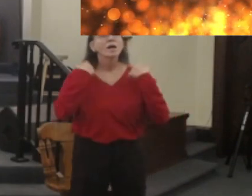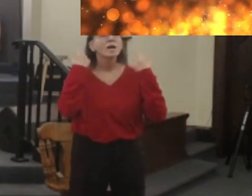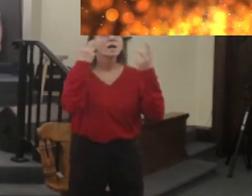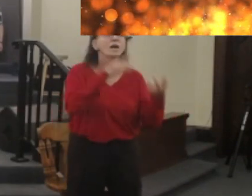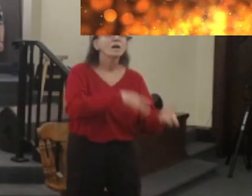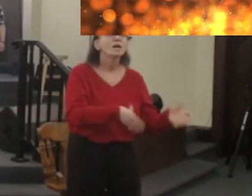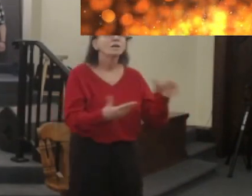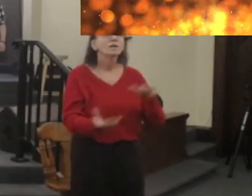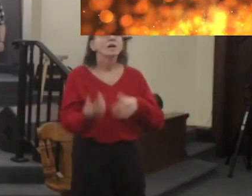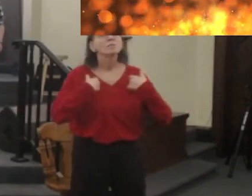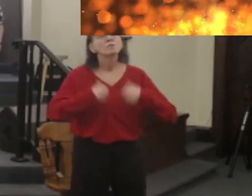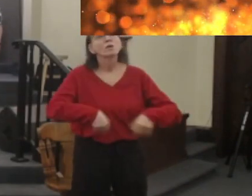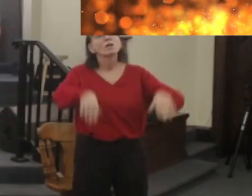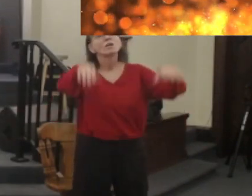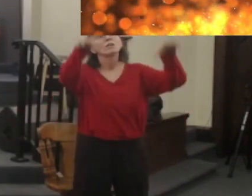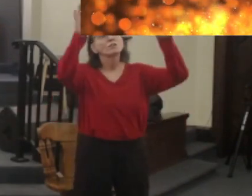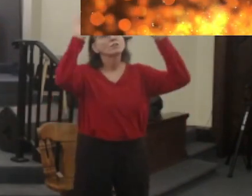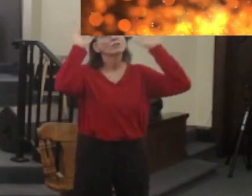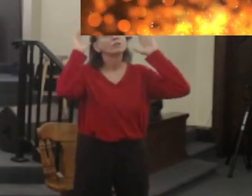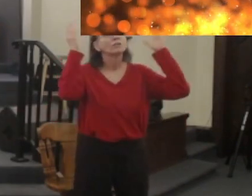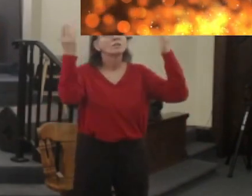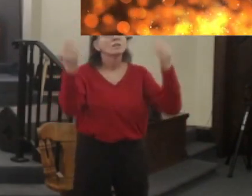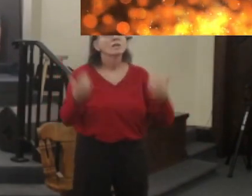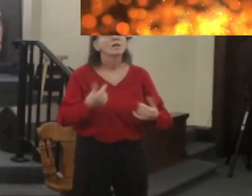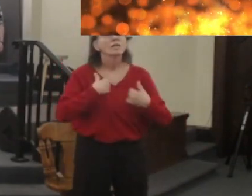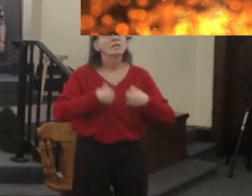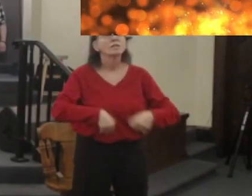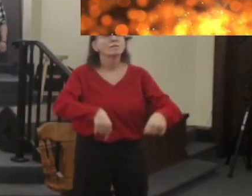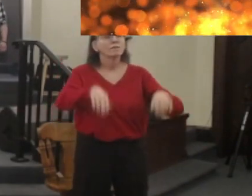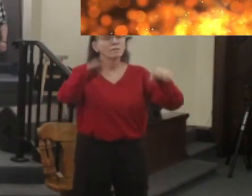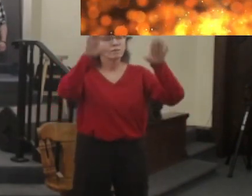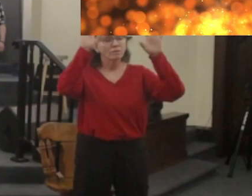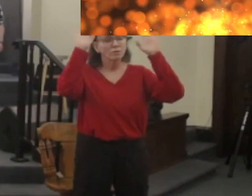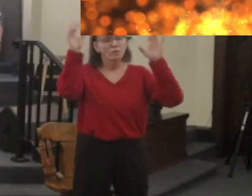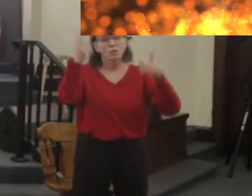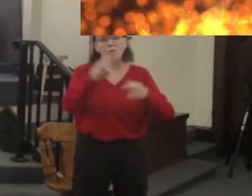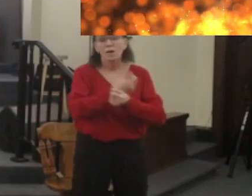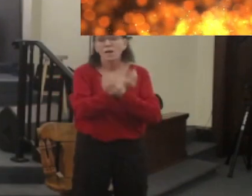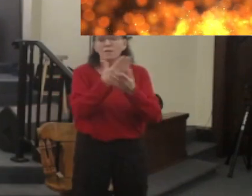down, I surrender now. I give you